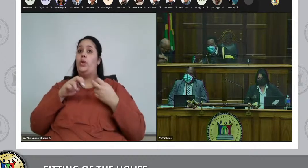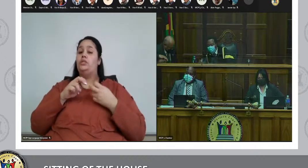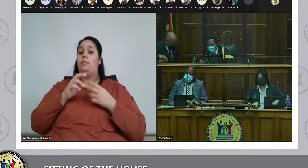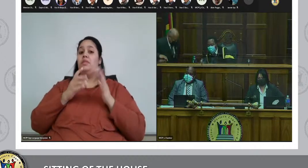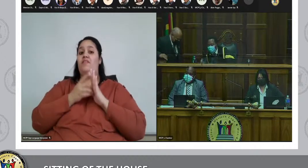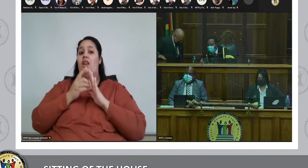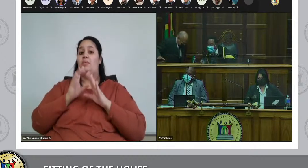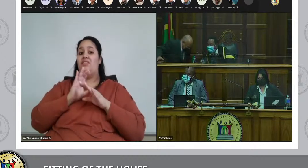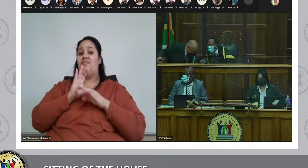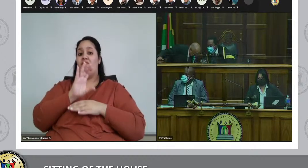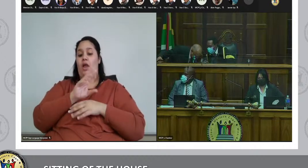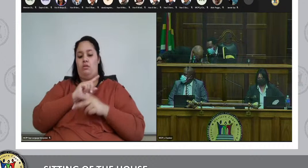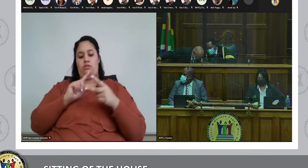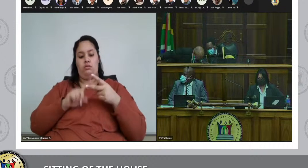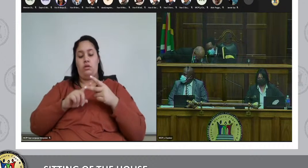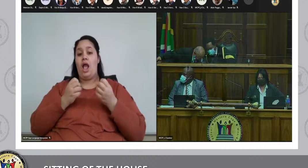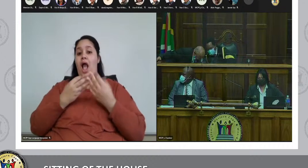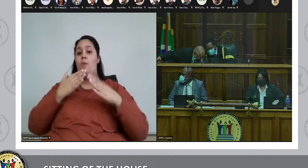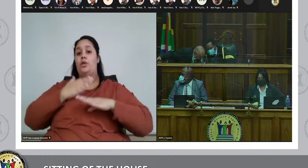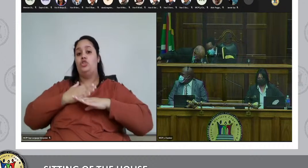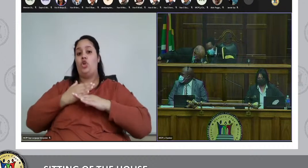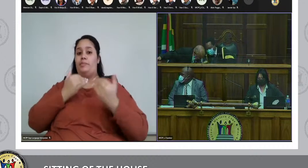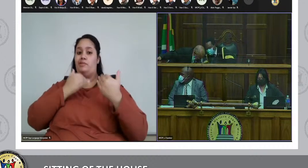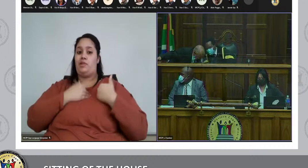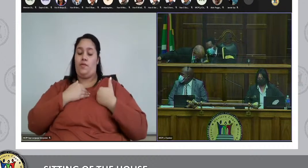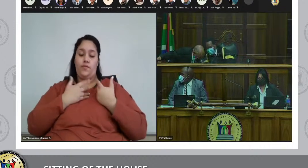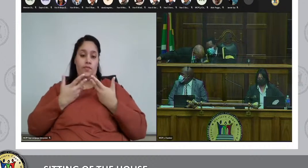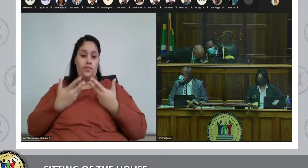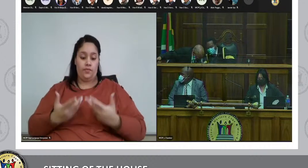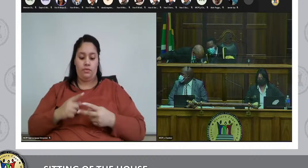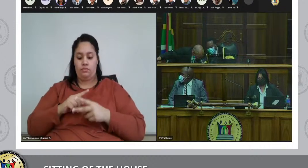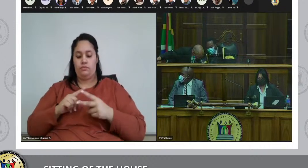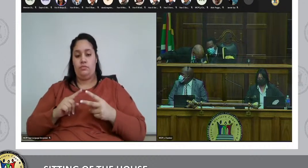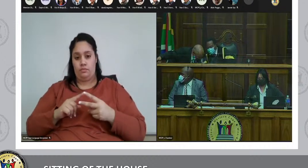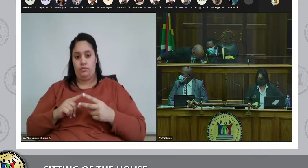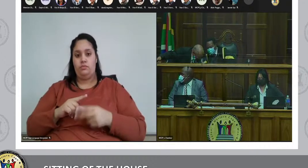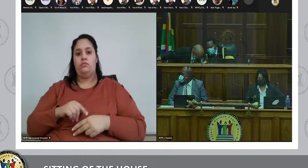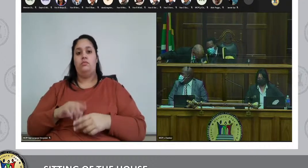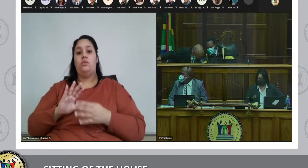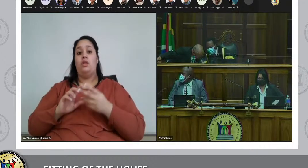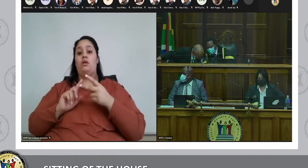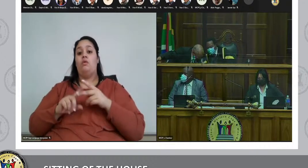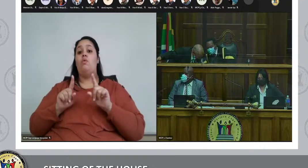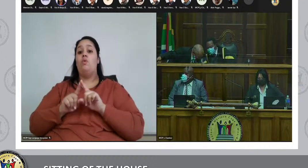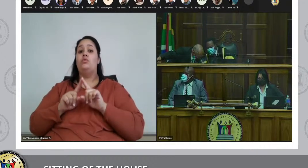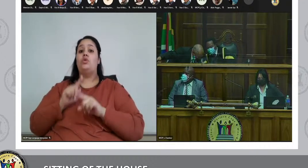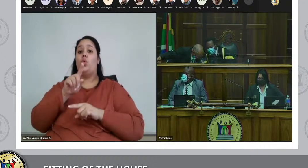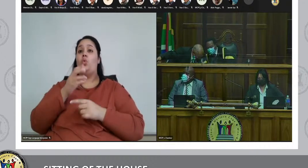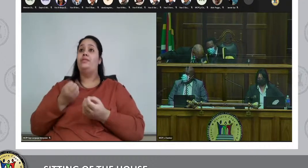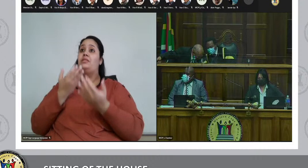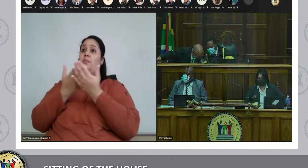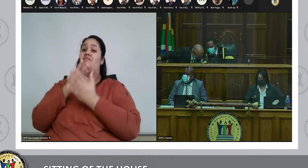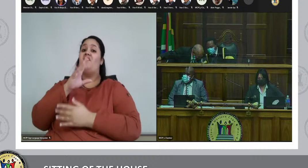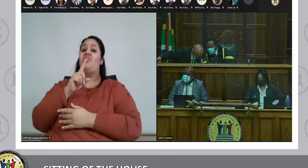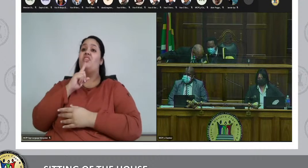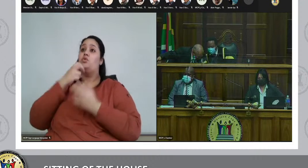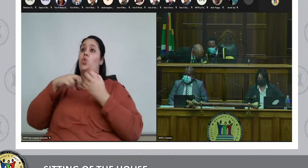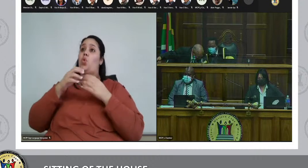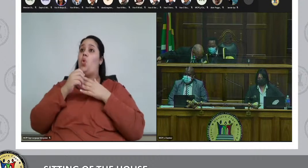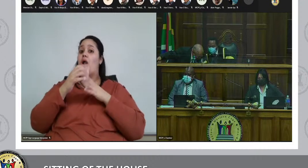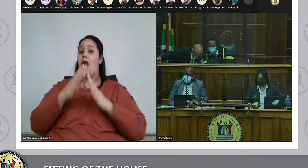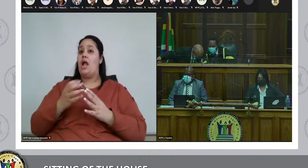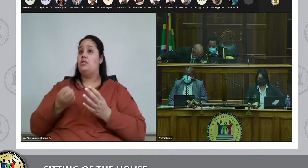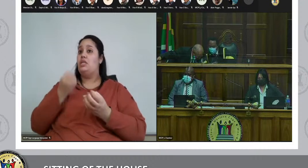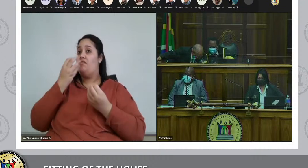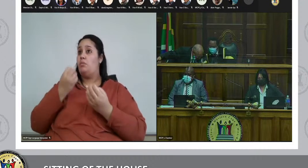Fund, and how many jobs were saved? Secondly, after submitting the contact details of the 5,000 tour guides to the